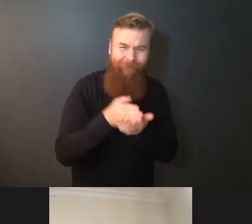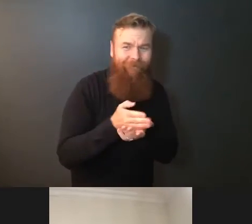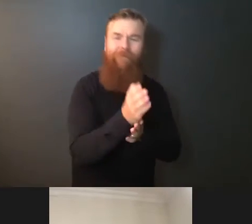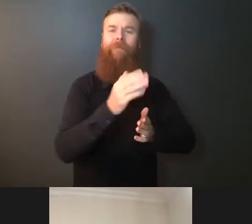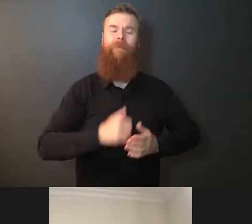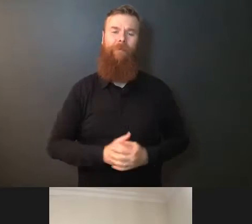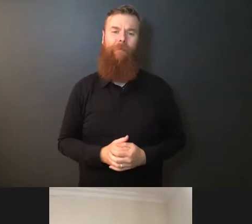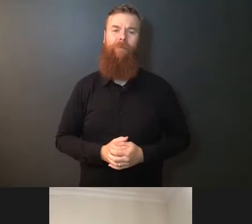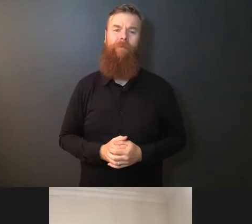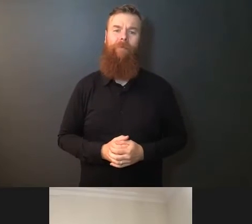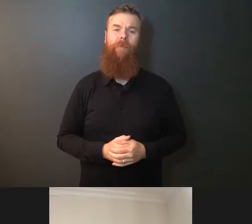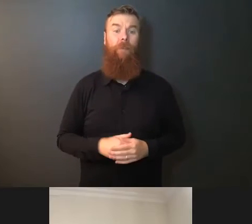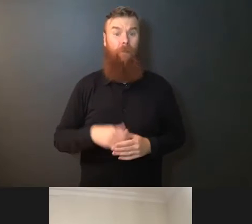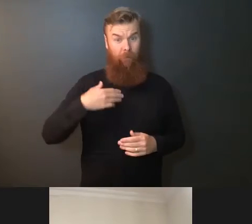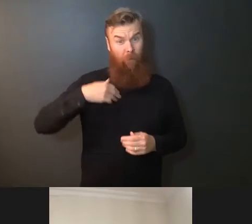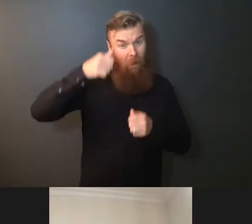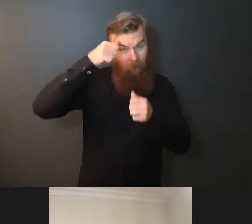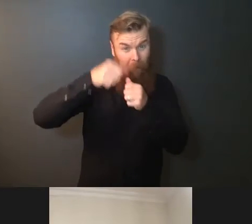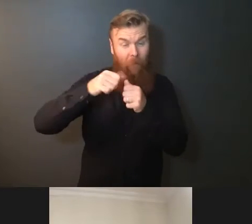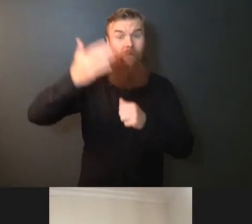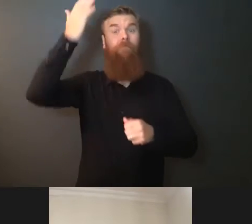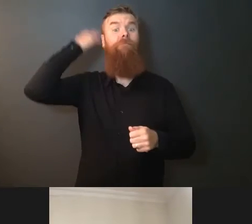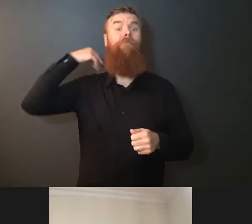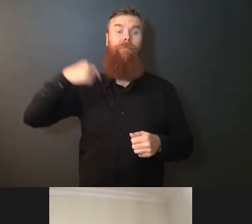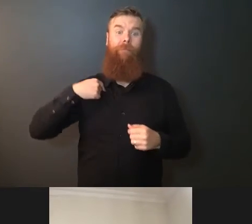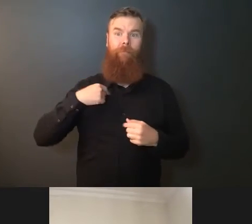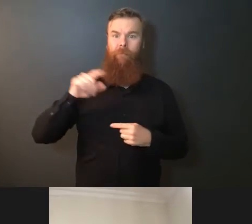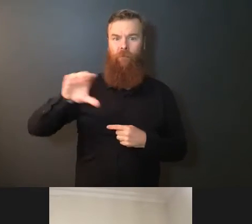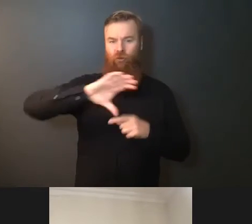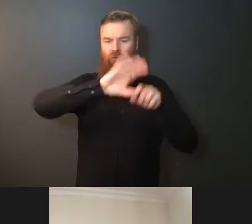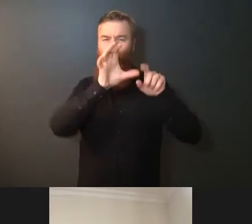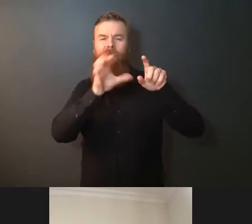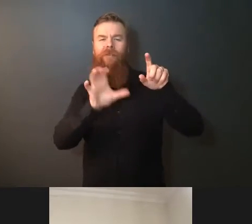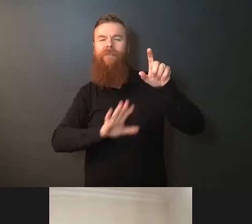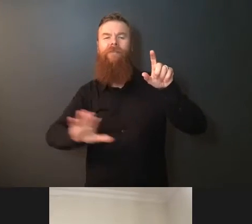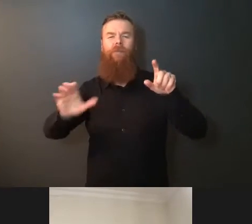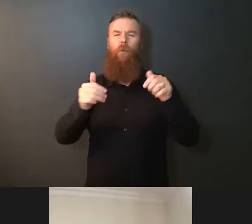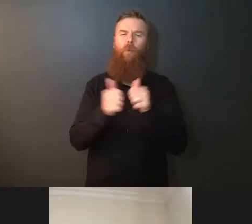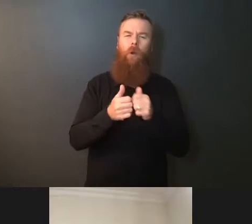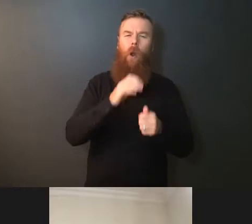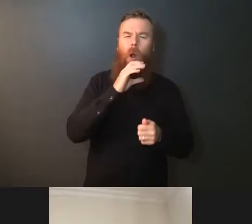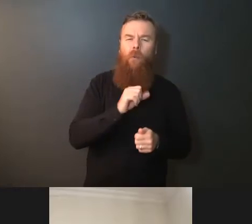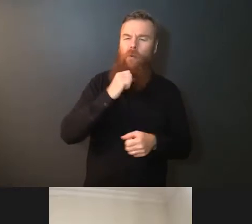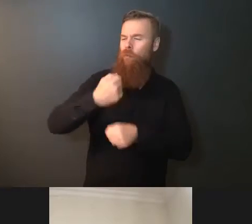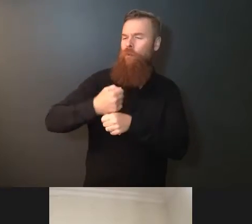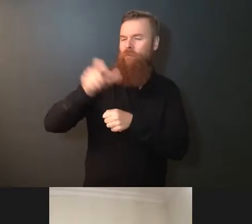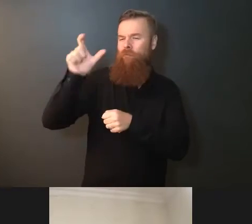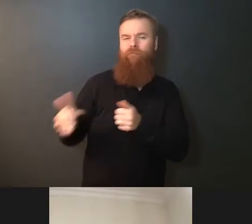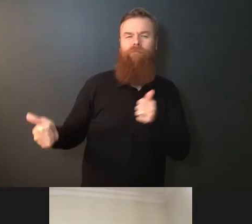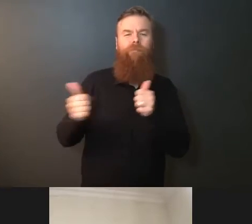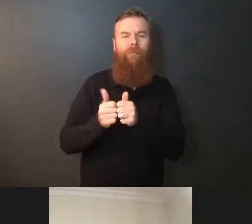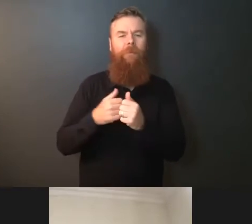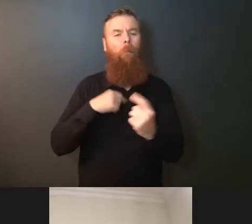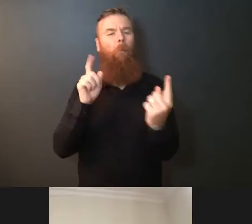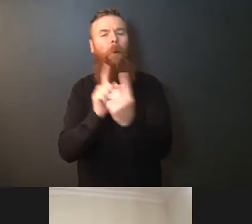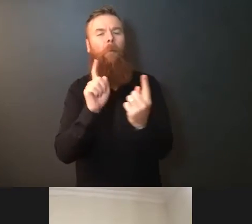event with an older colleague, and we met someone from another organization, someone that my colleague knew for a